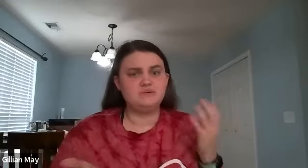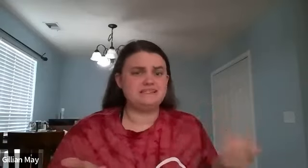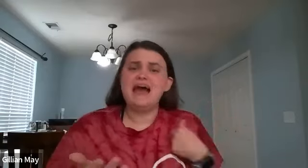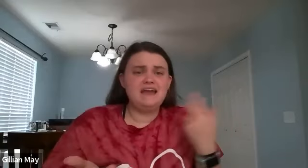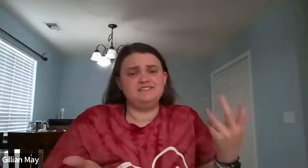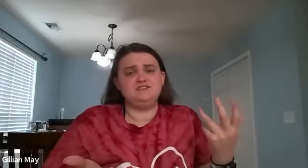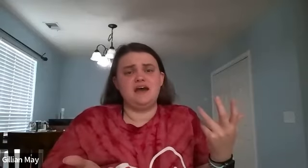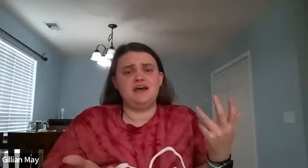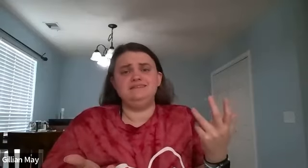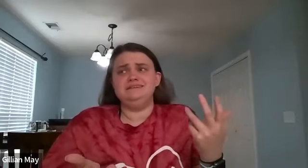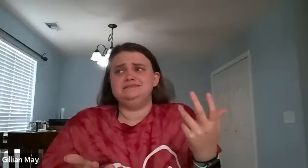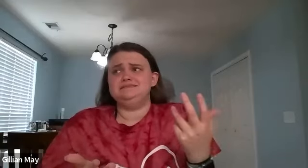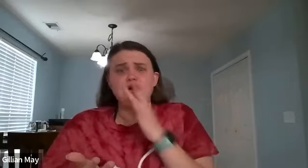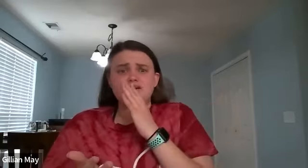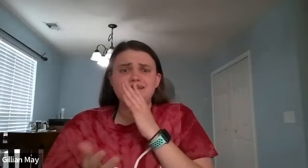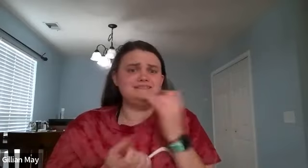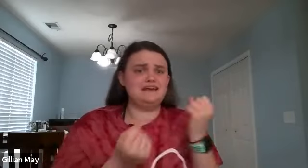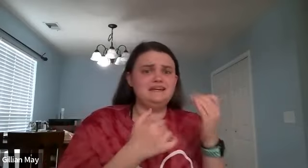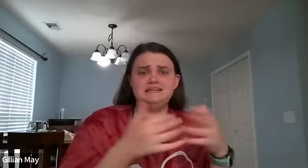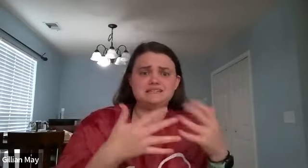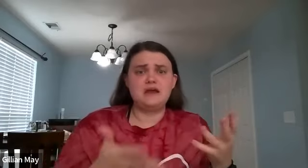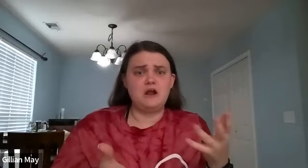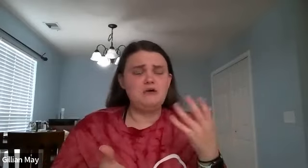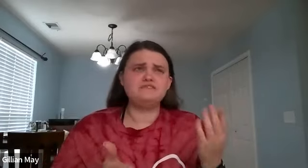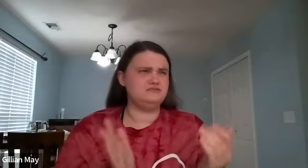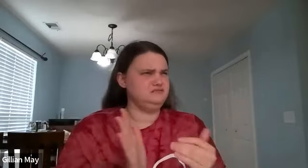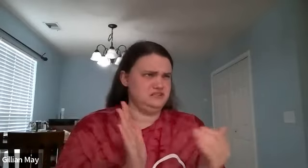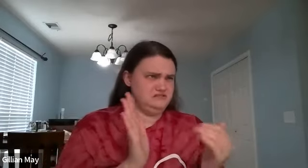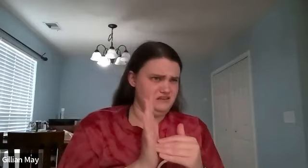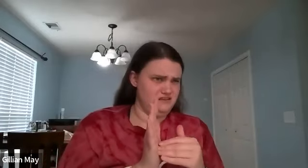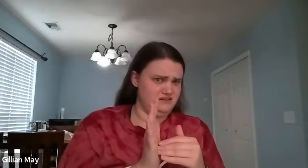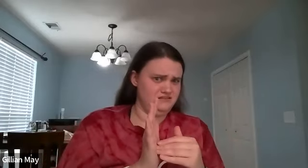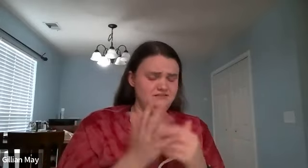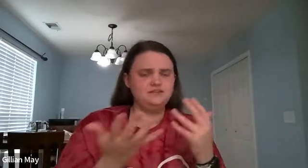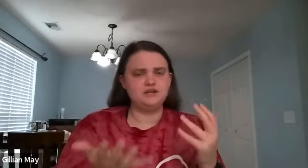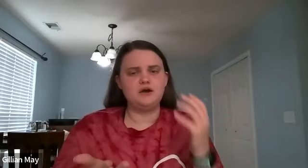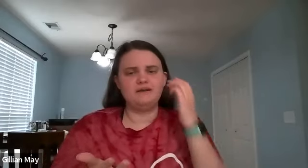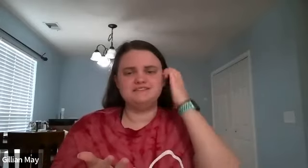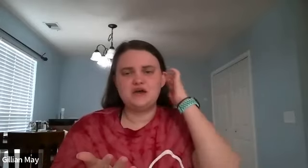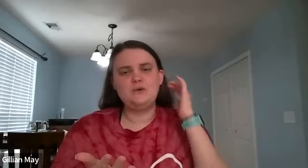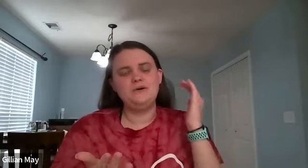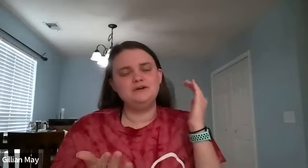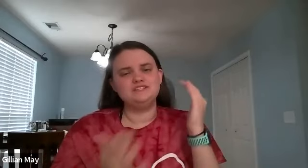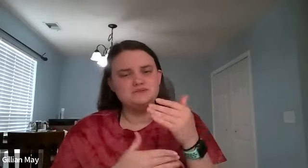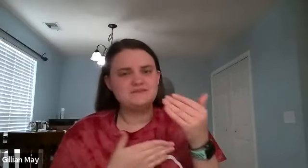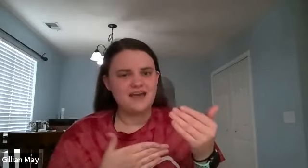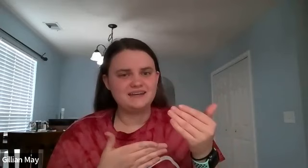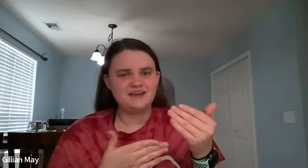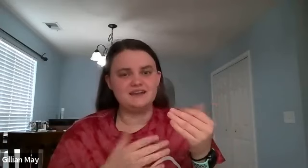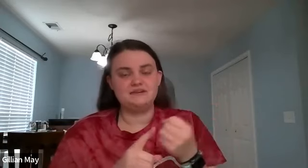anyways. I have to do that talking, signing, it doesn't matter. I will have to go, "Ooh, can you say that again?" You know, and so doing that and kind of